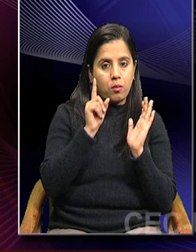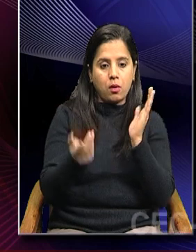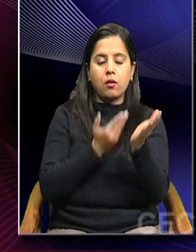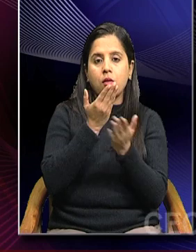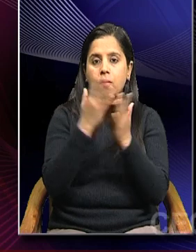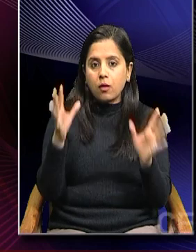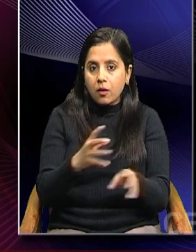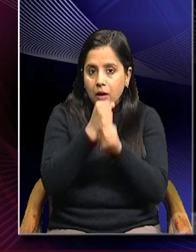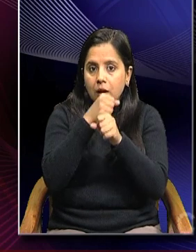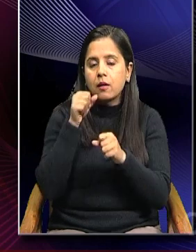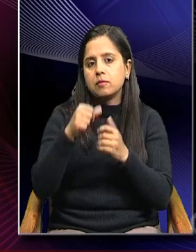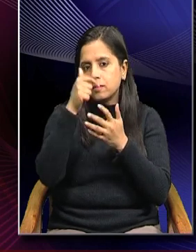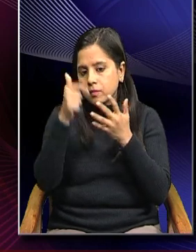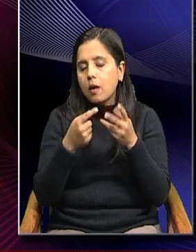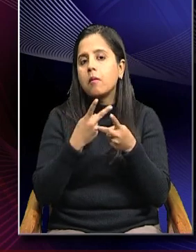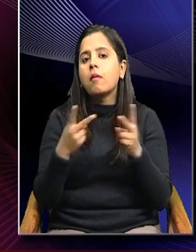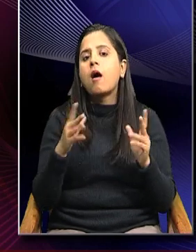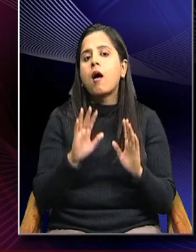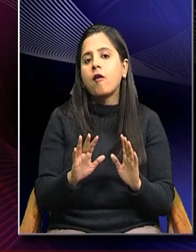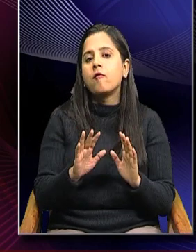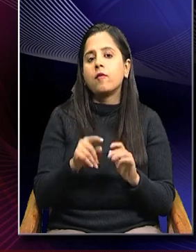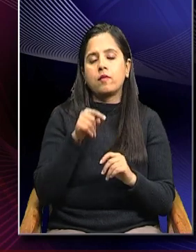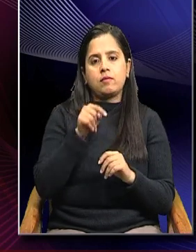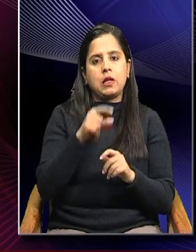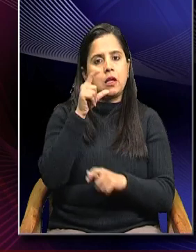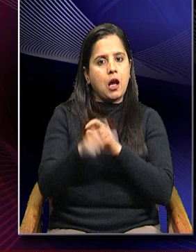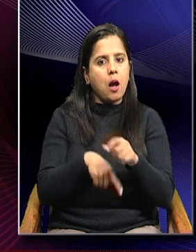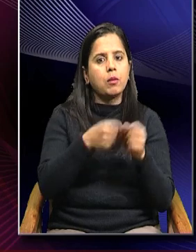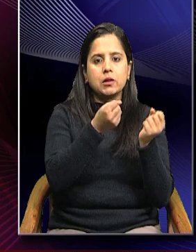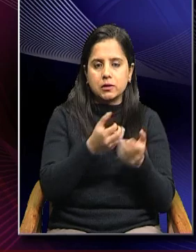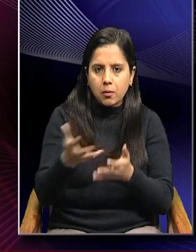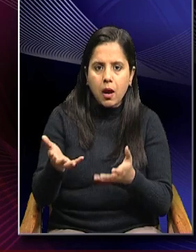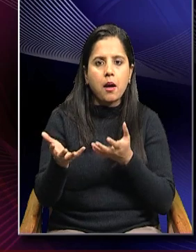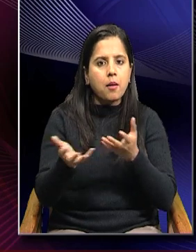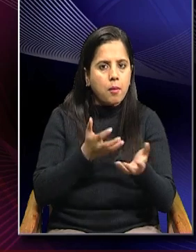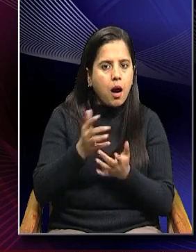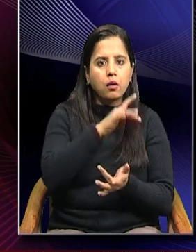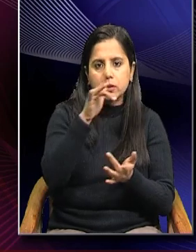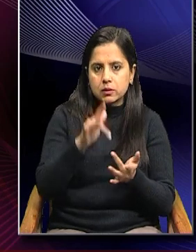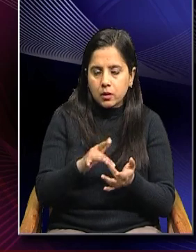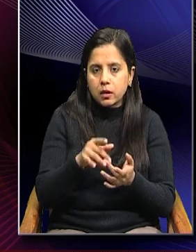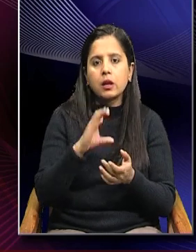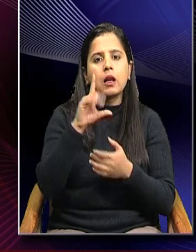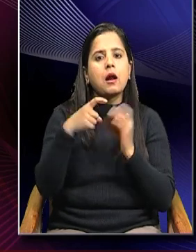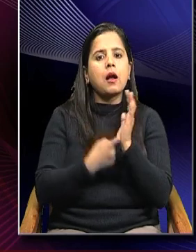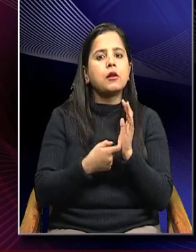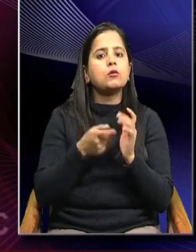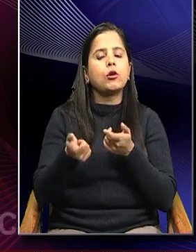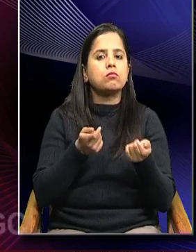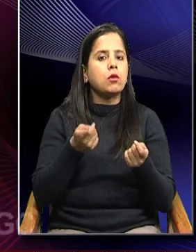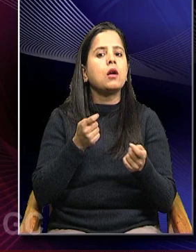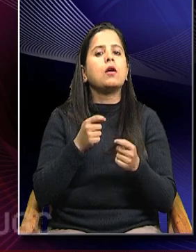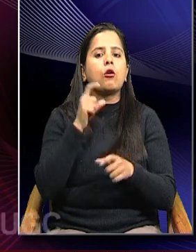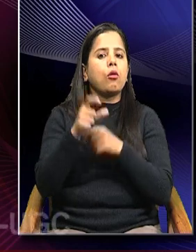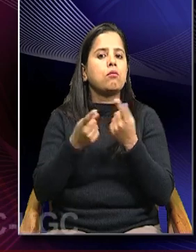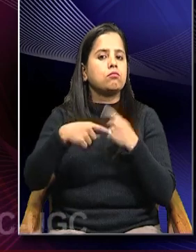the factors and actors which are there, it is companies, suppliers, marketing intermediaries, customers, competitors and